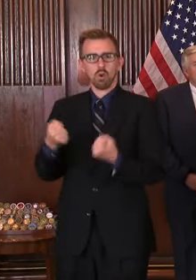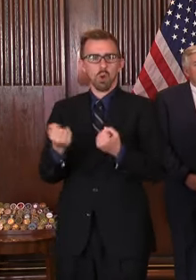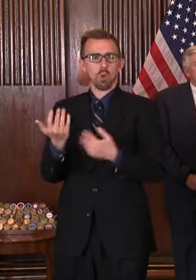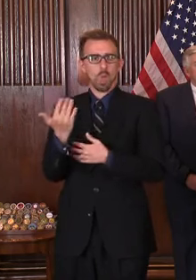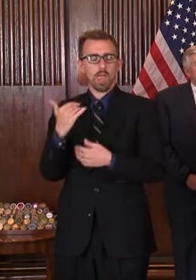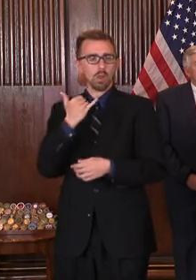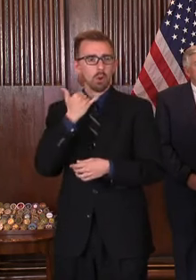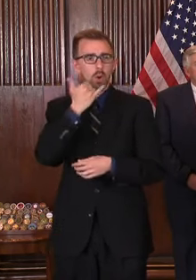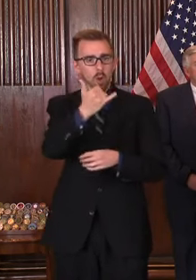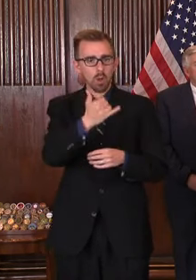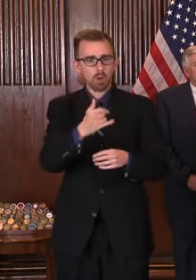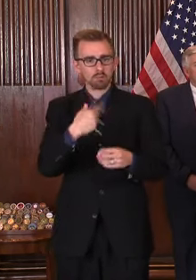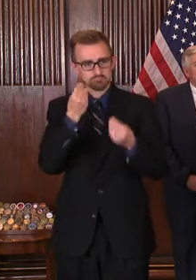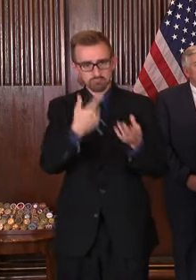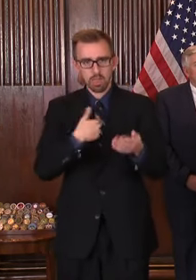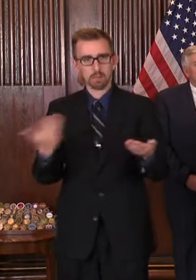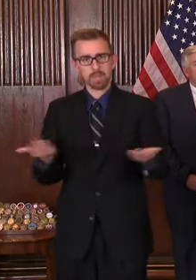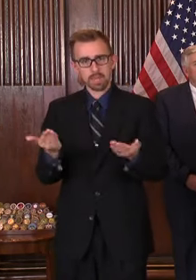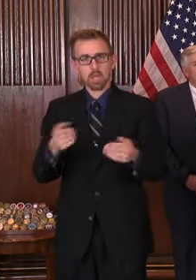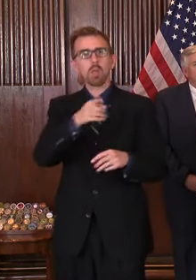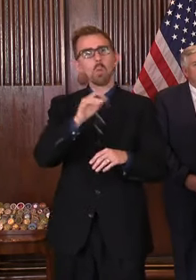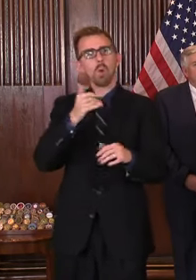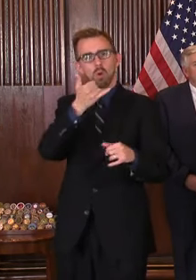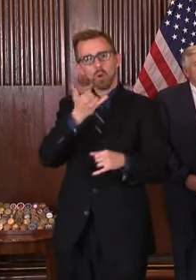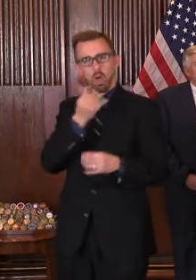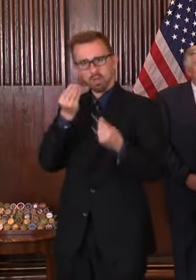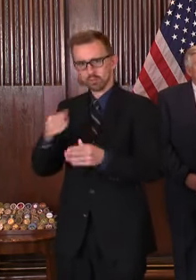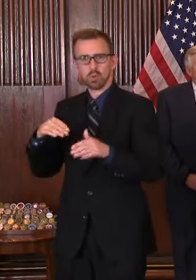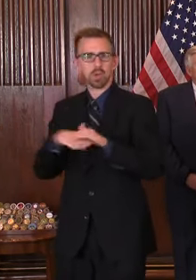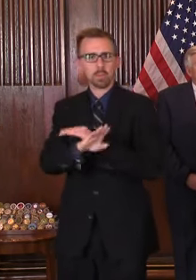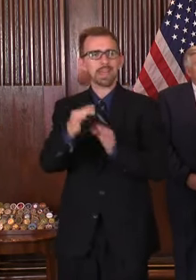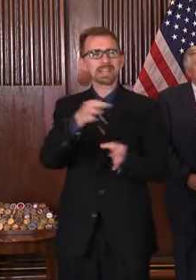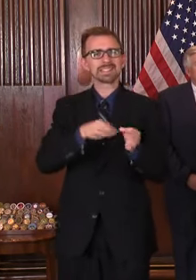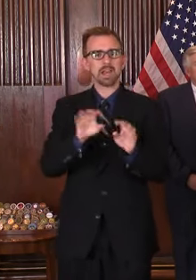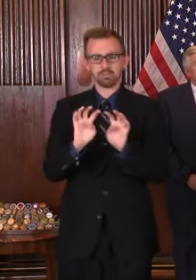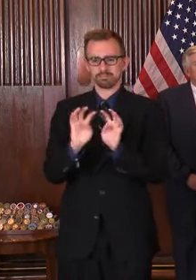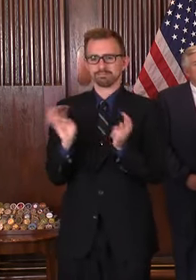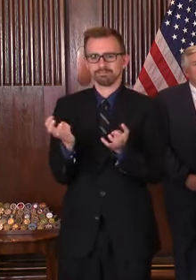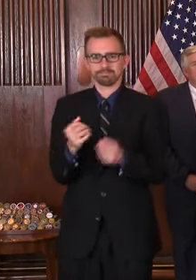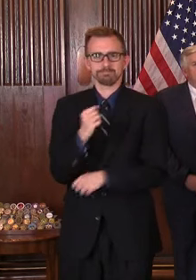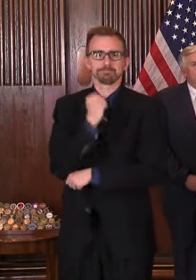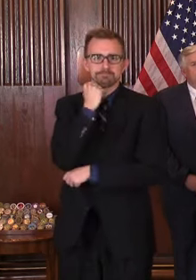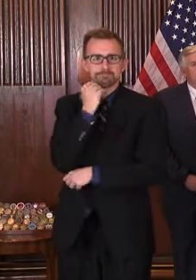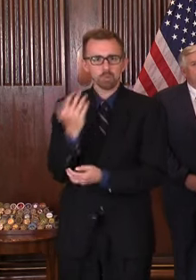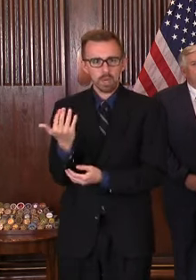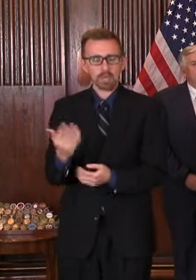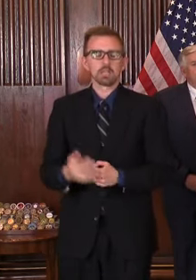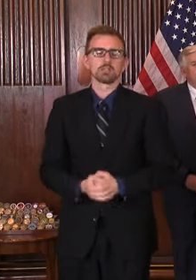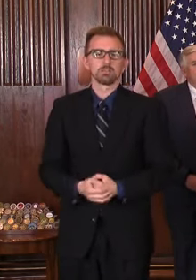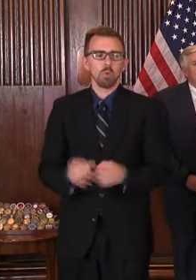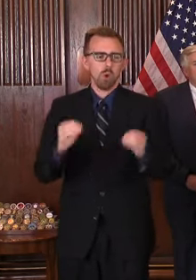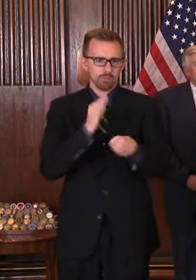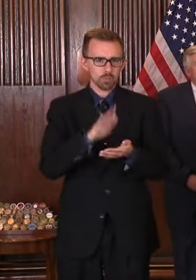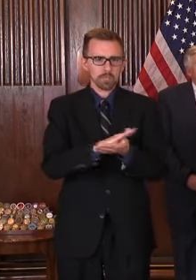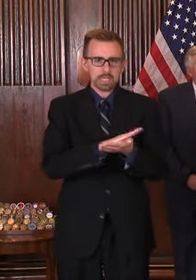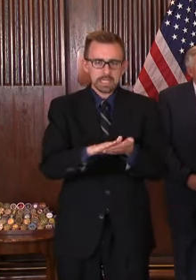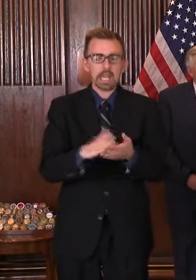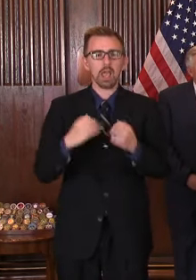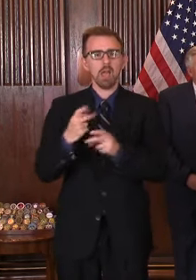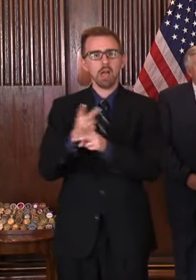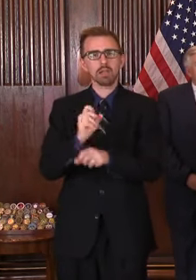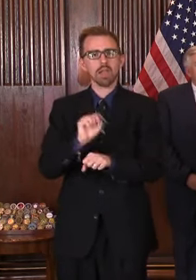phone call before you enter. You might be called in instead of sitting in a crowded waiting room. The offices are clean. The healthcare workers are being screened